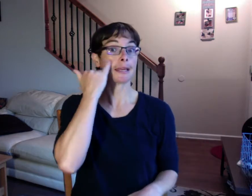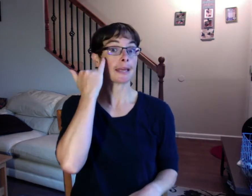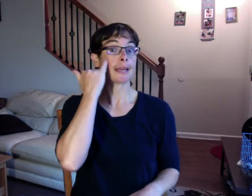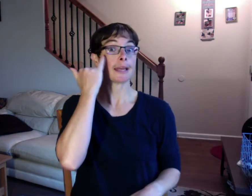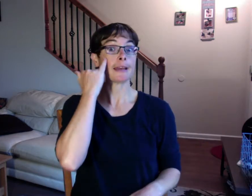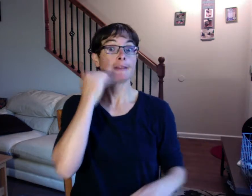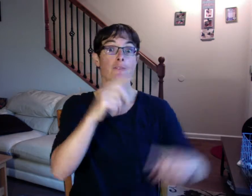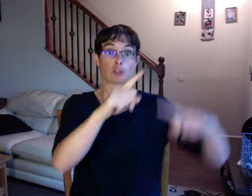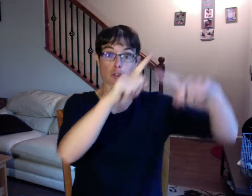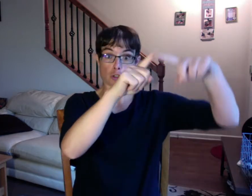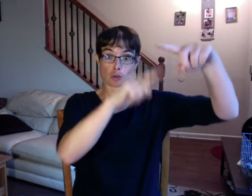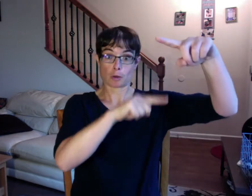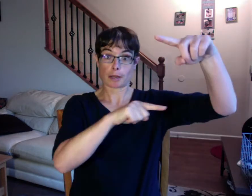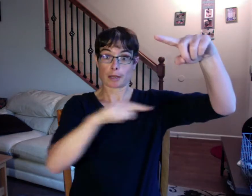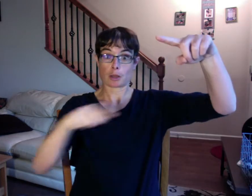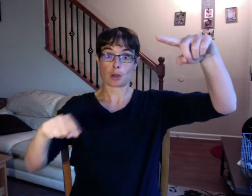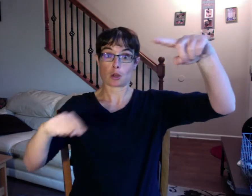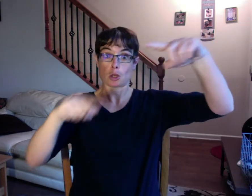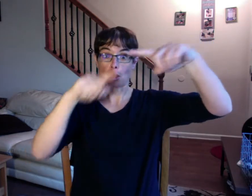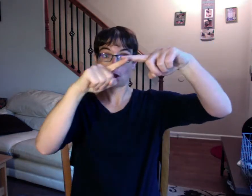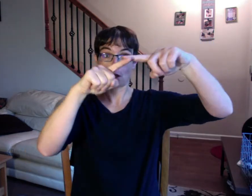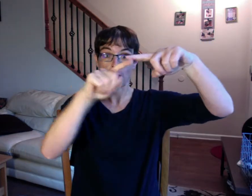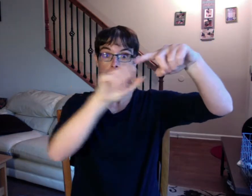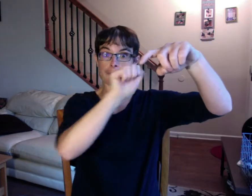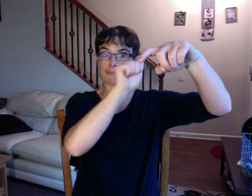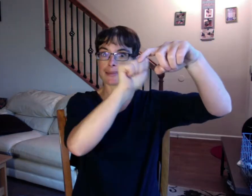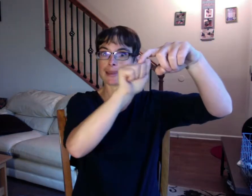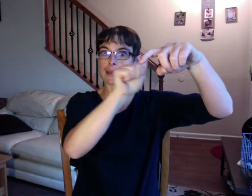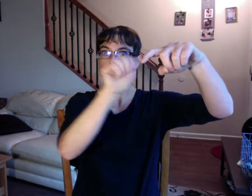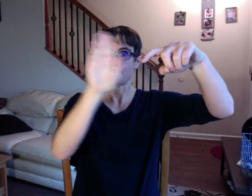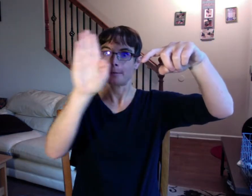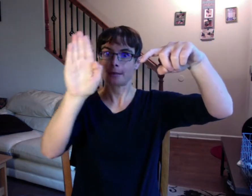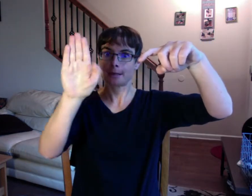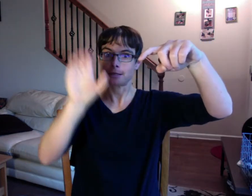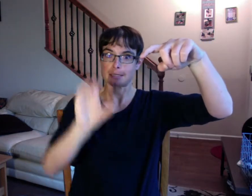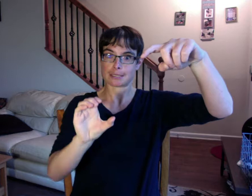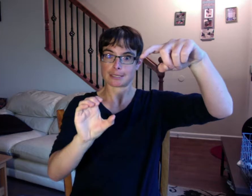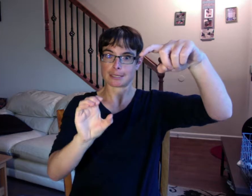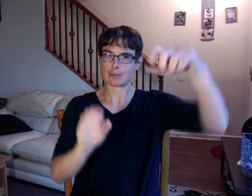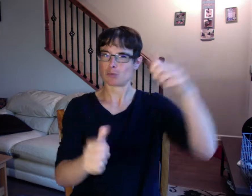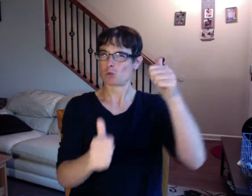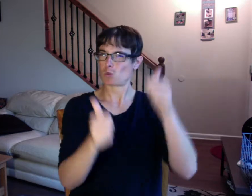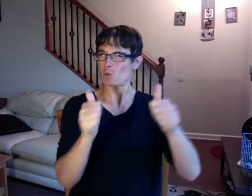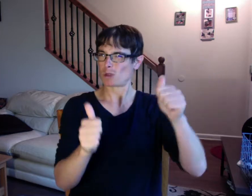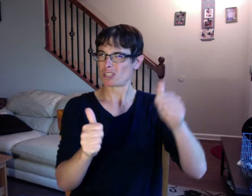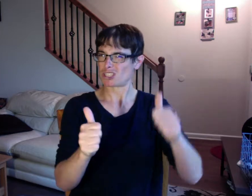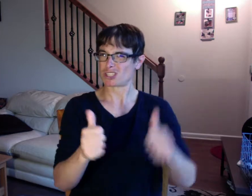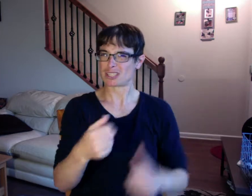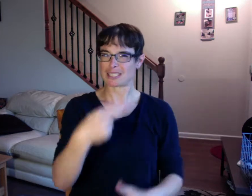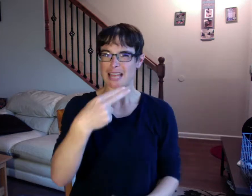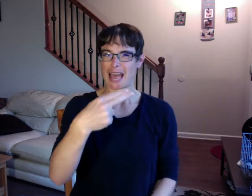to let me know how you know, because you're going to prove it.